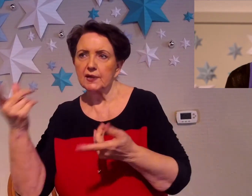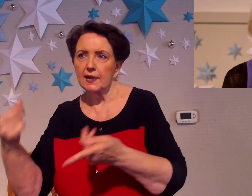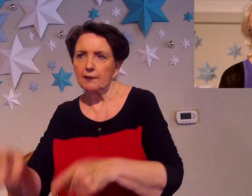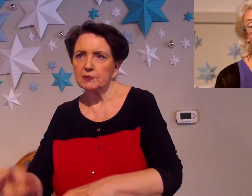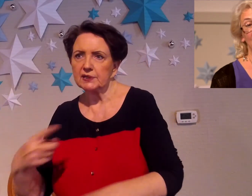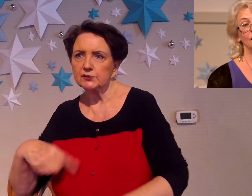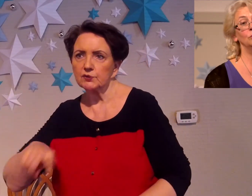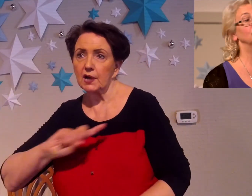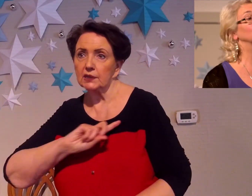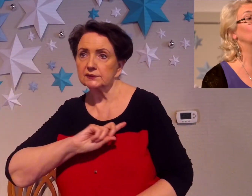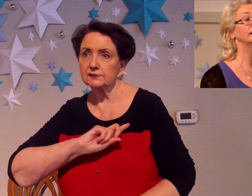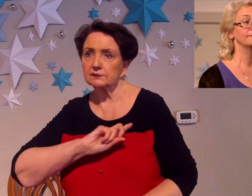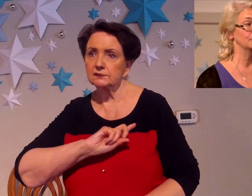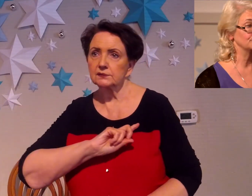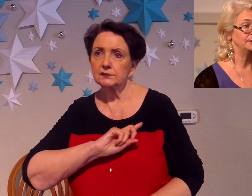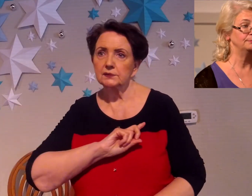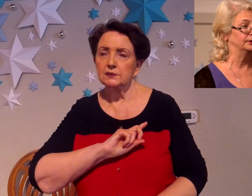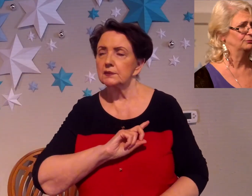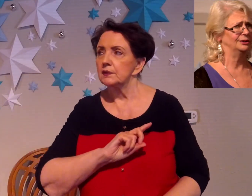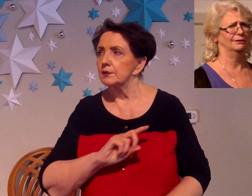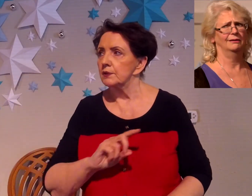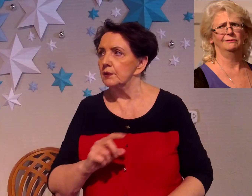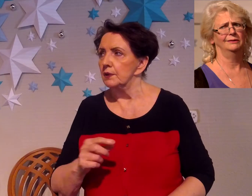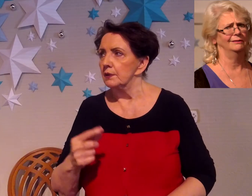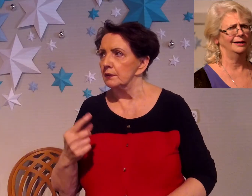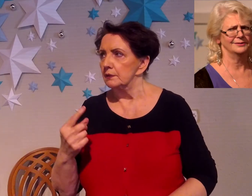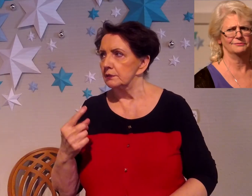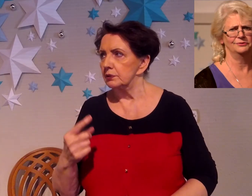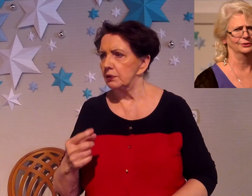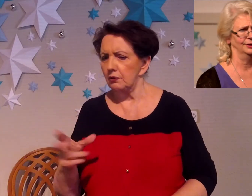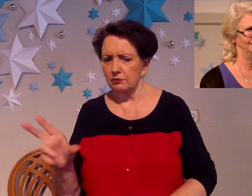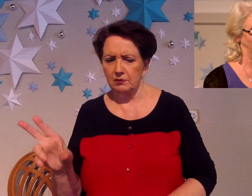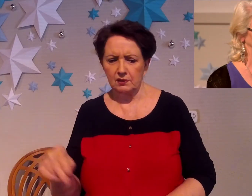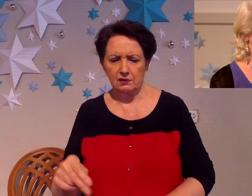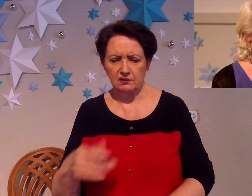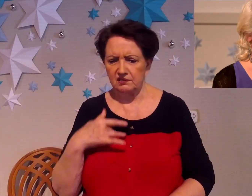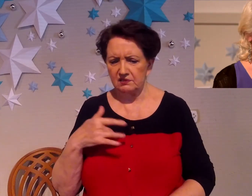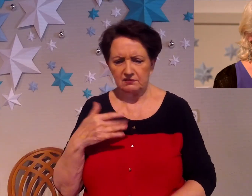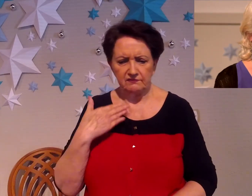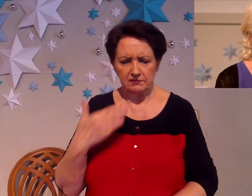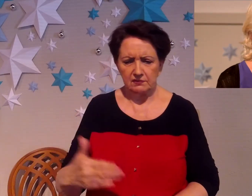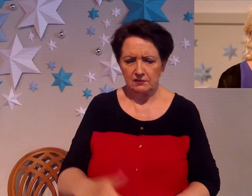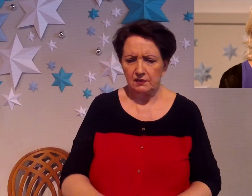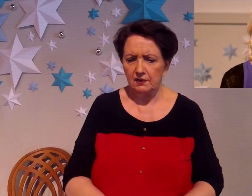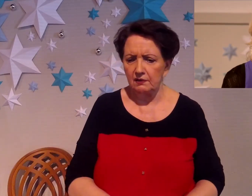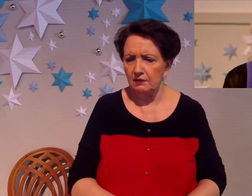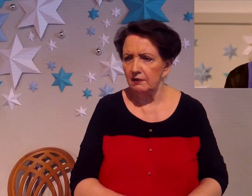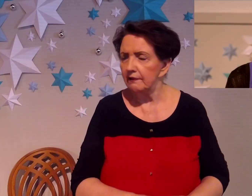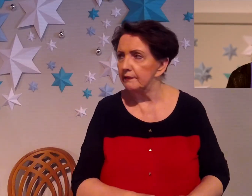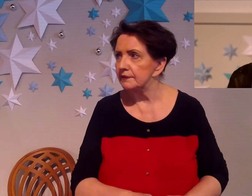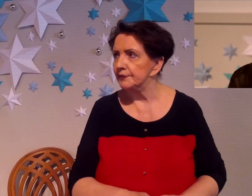us. Let's say we were one of those people and we go, oh no, that doesn't feel good.